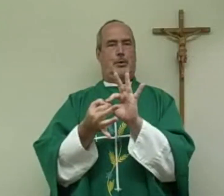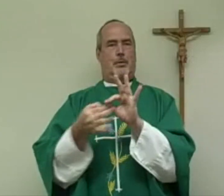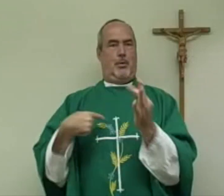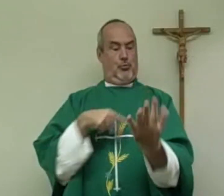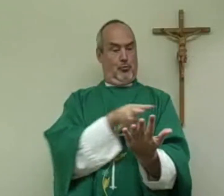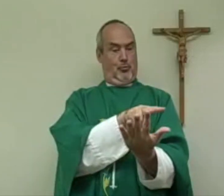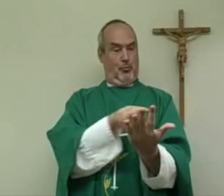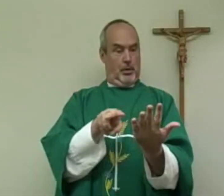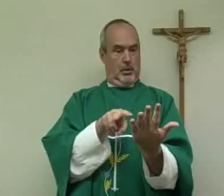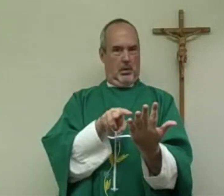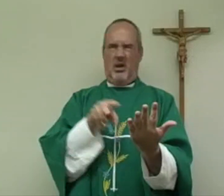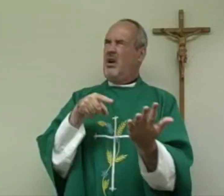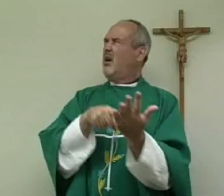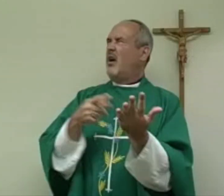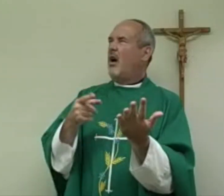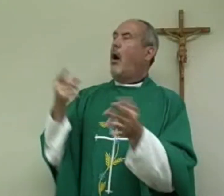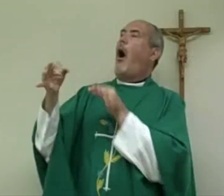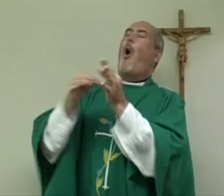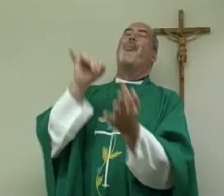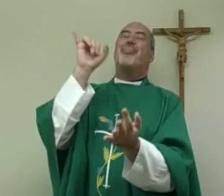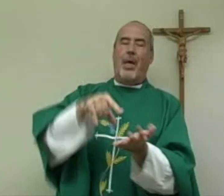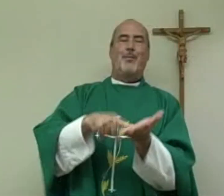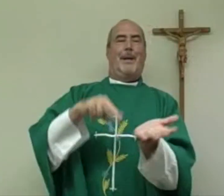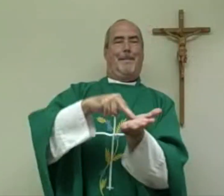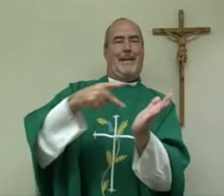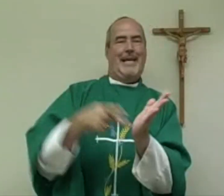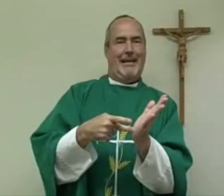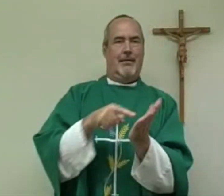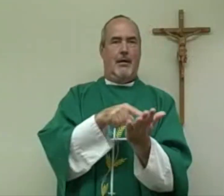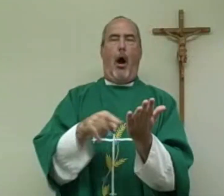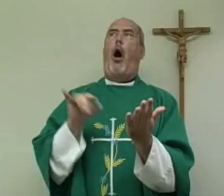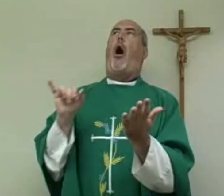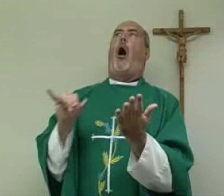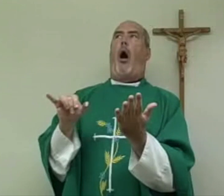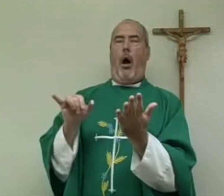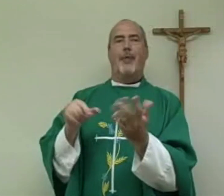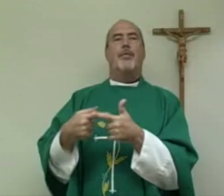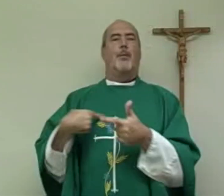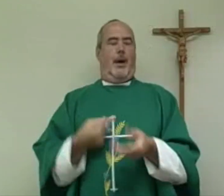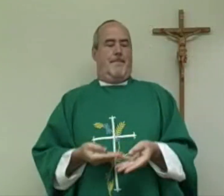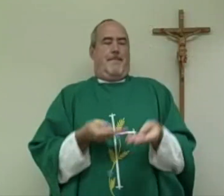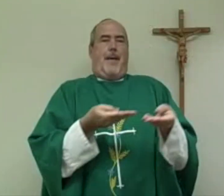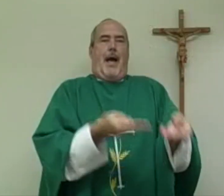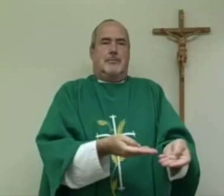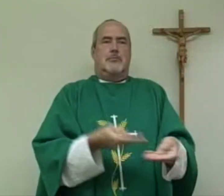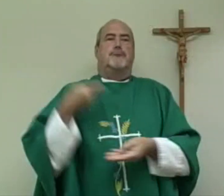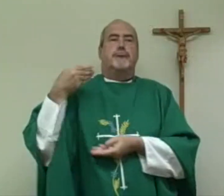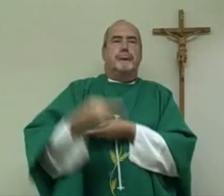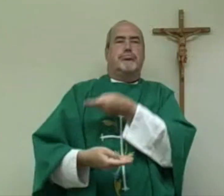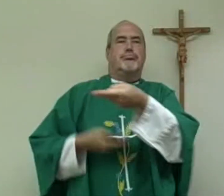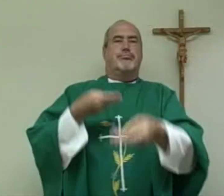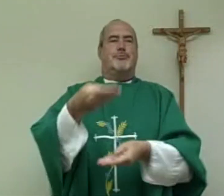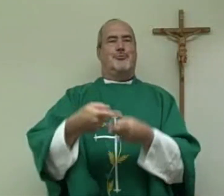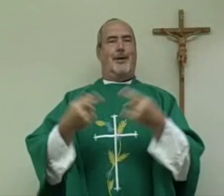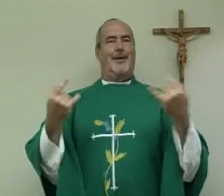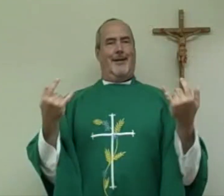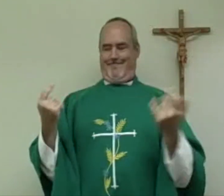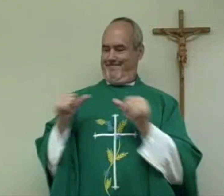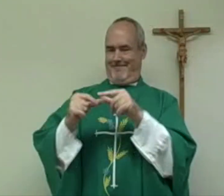to do it. And it's the same thing with the interpretation of the Bible. The church helps us interpret the meaning, and that is passed on from